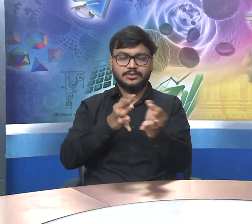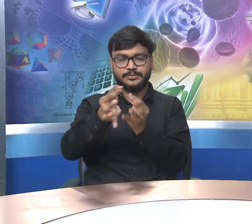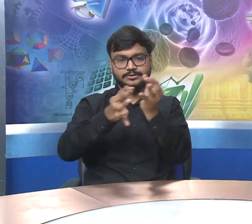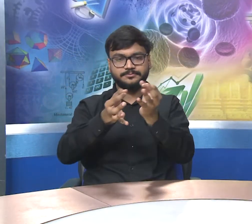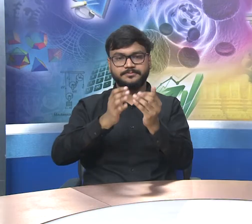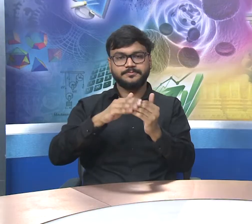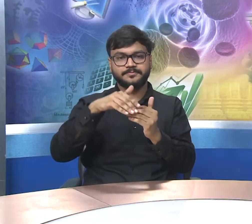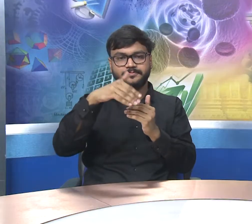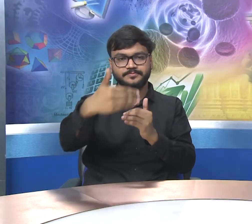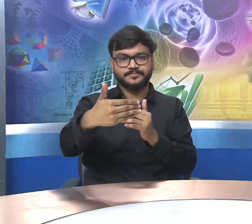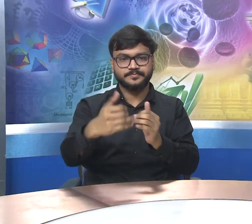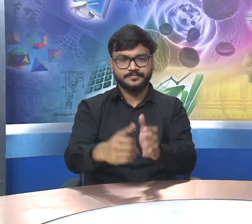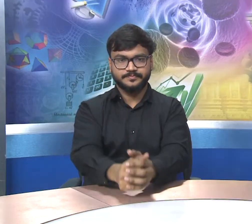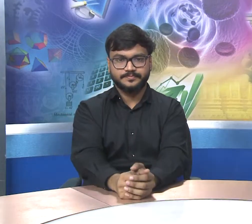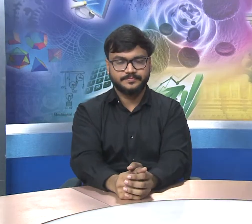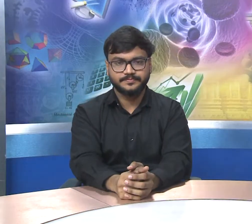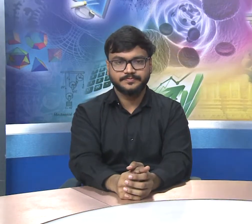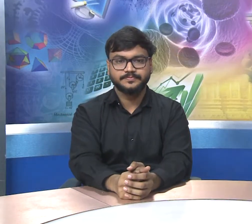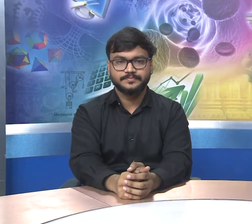in ISL.